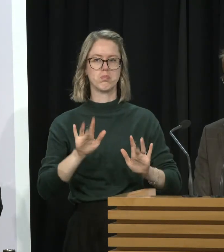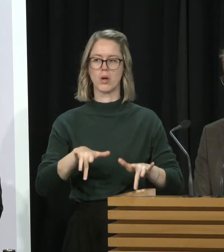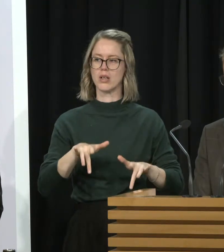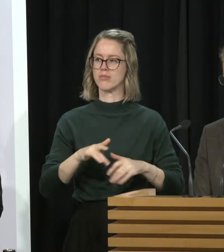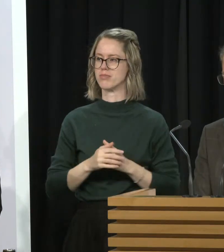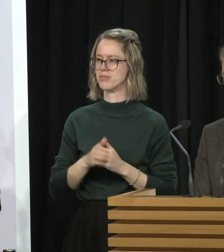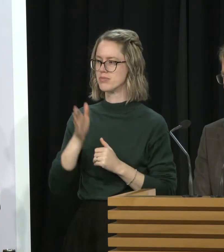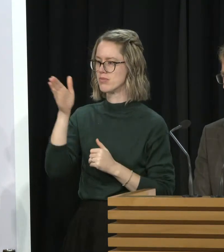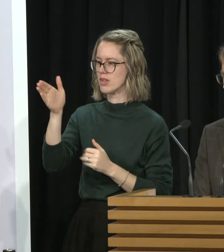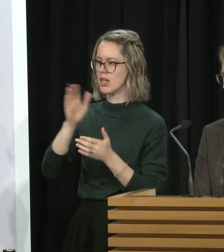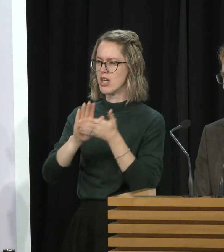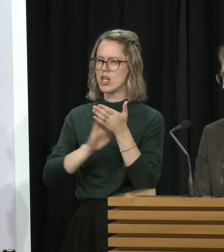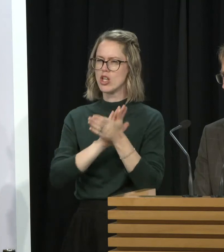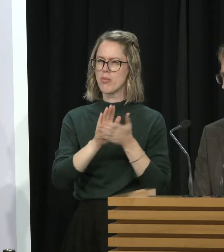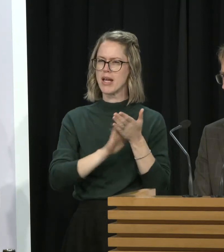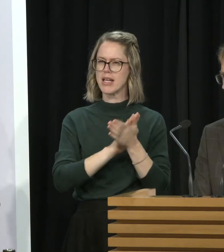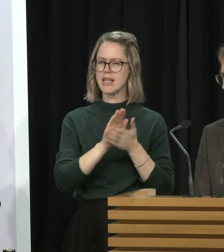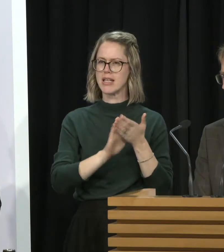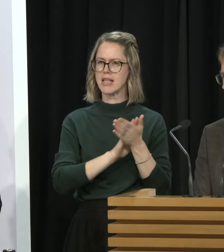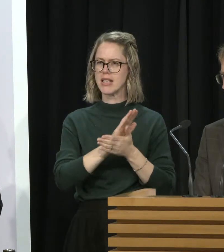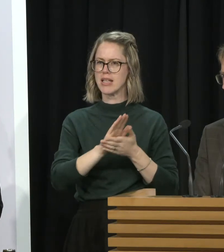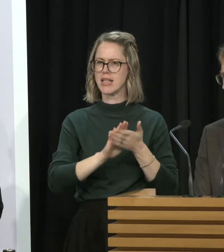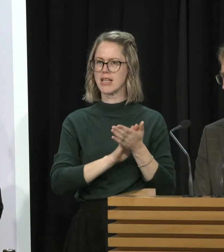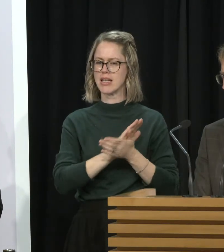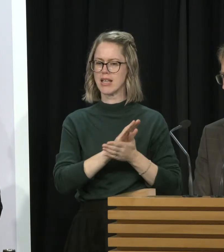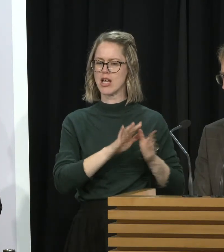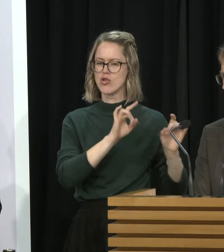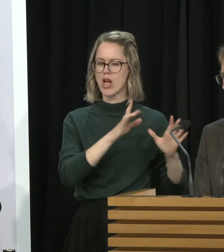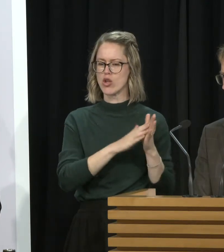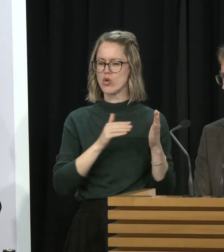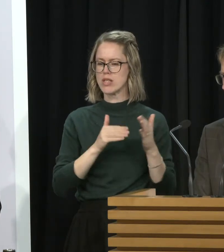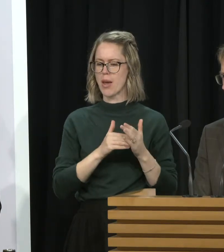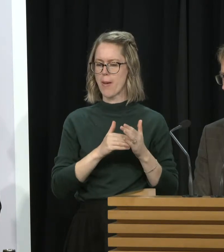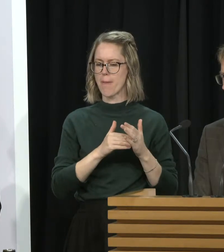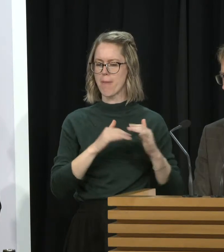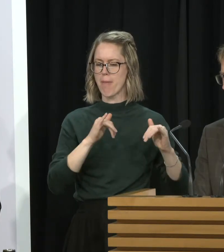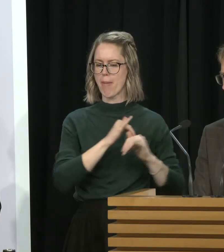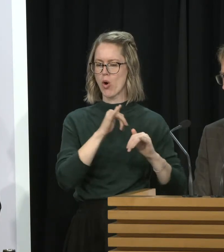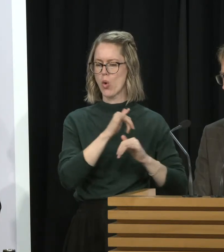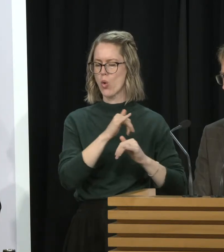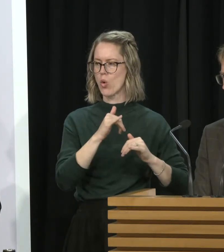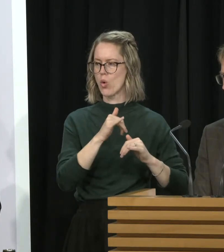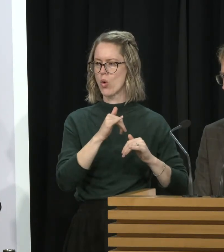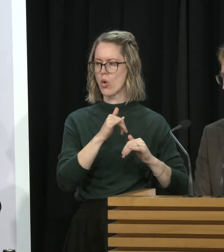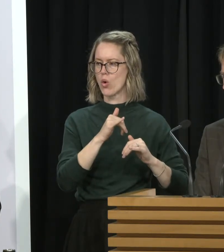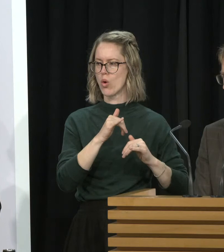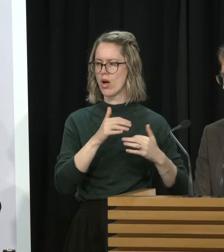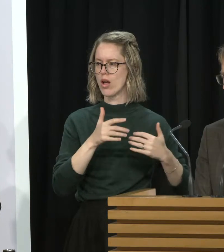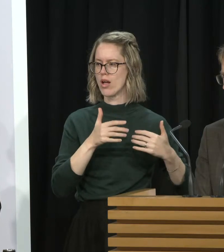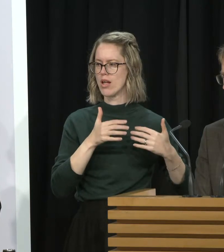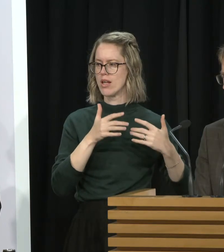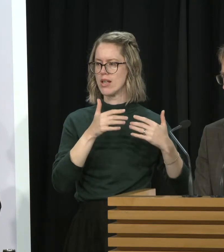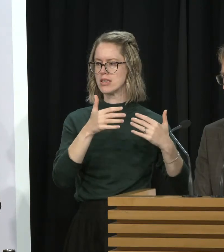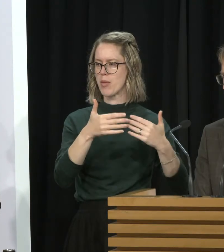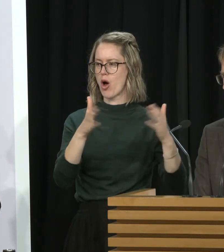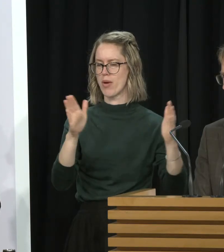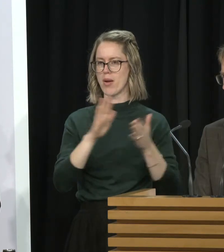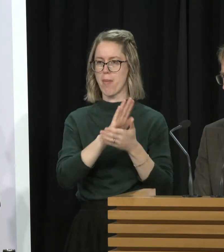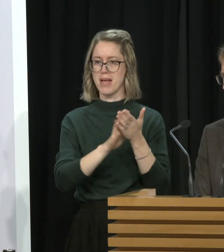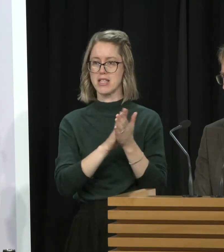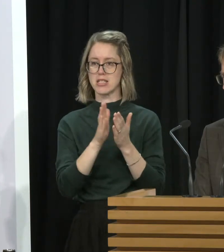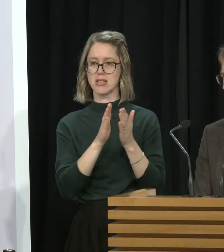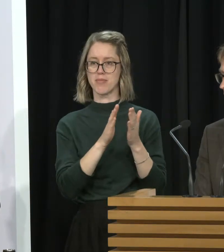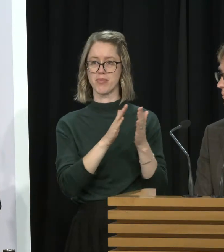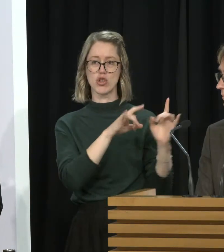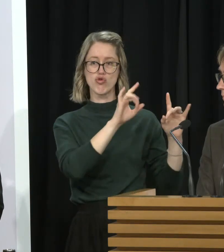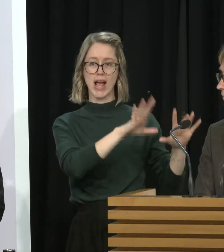means it might not reopen. The next time it might reopen, Aussies will not be citizens have to be fully vaccinated